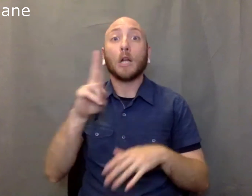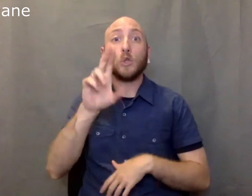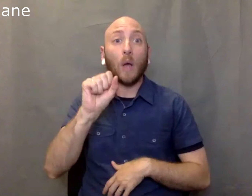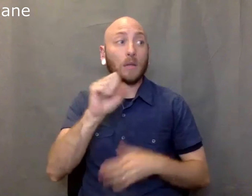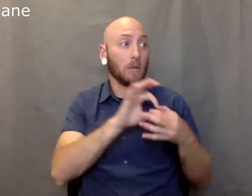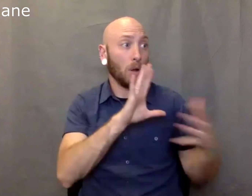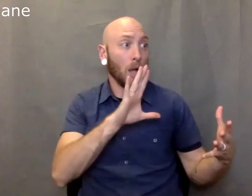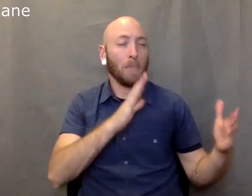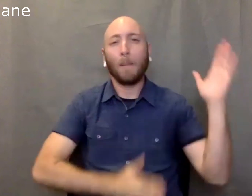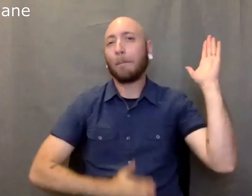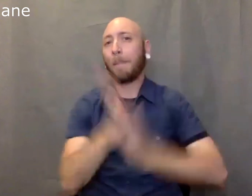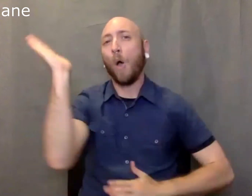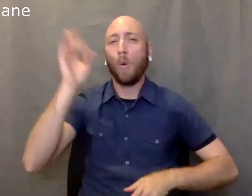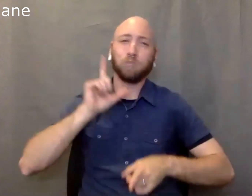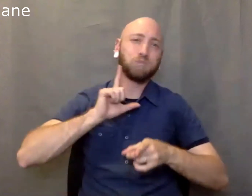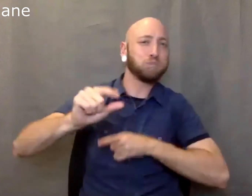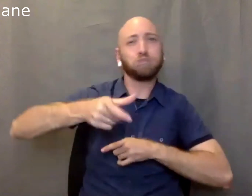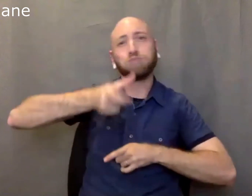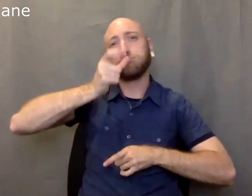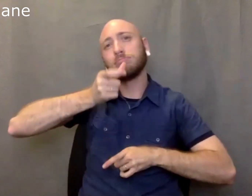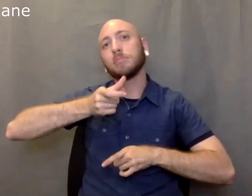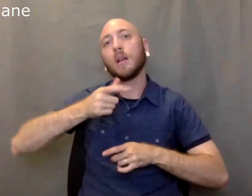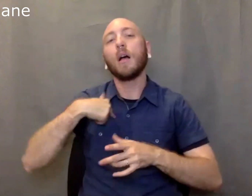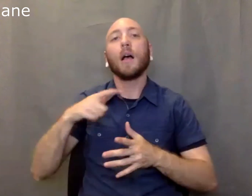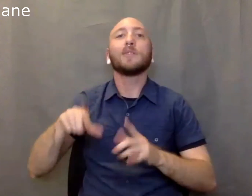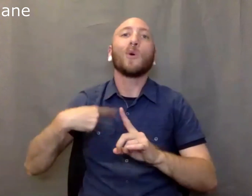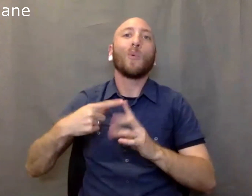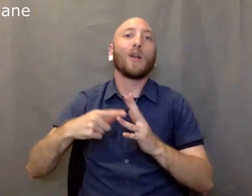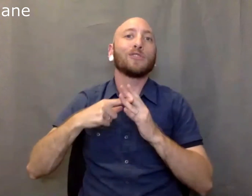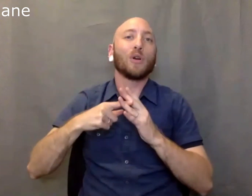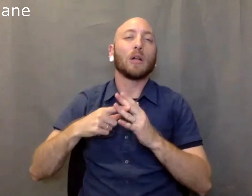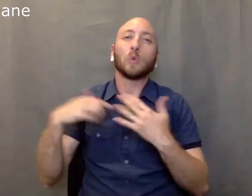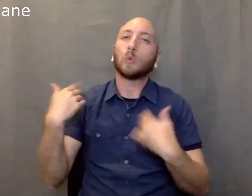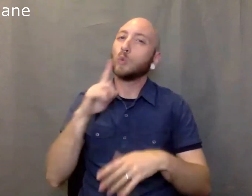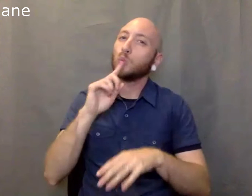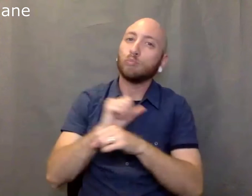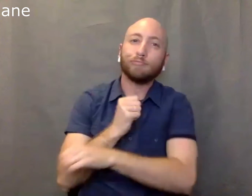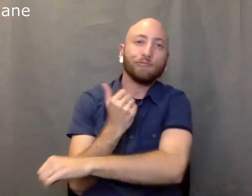the races. That's like when I started trying like hard drugs, like drinking a lot more. And at this point, you know, like